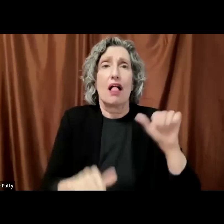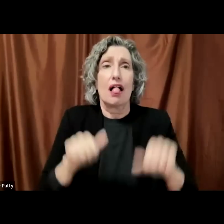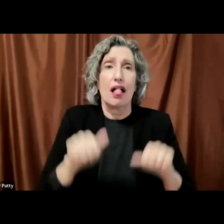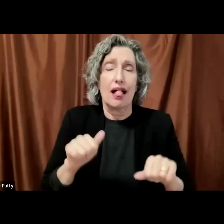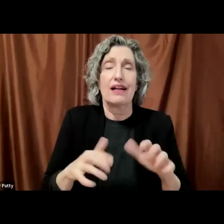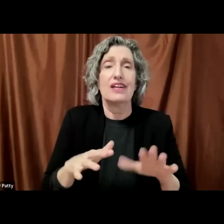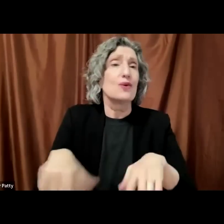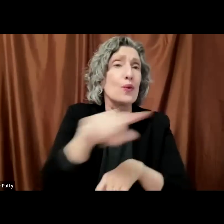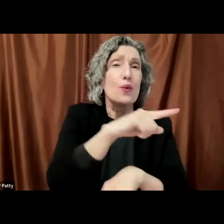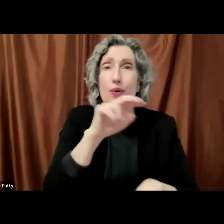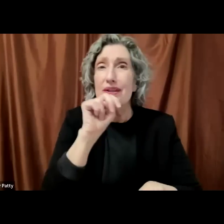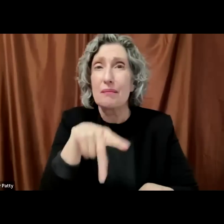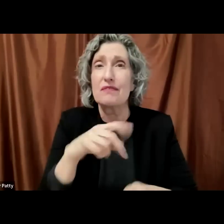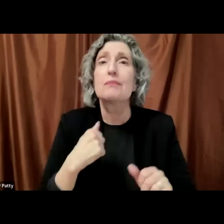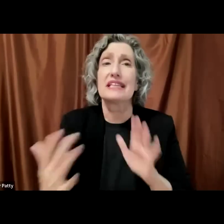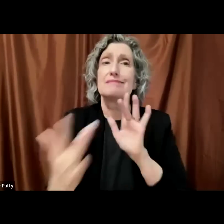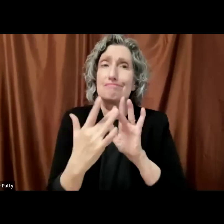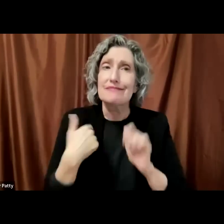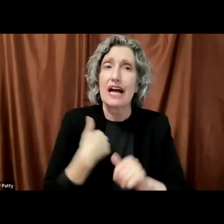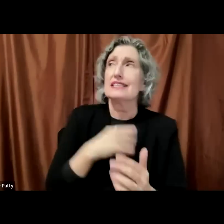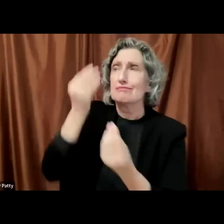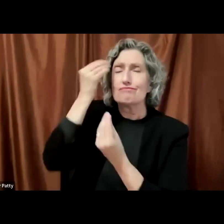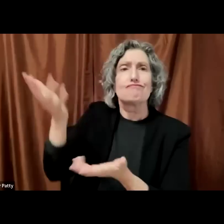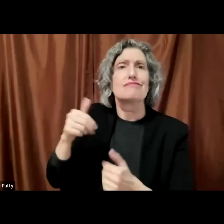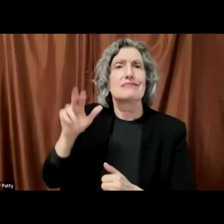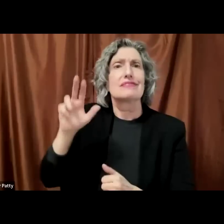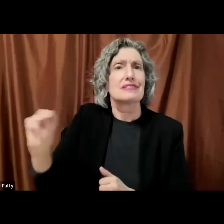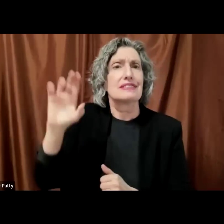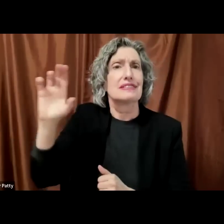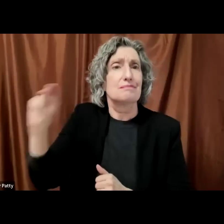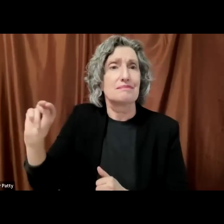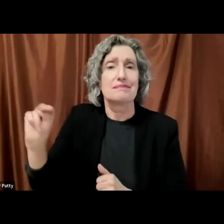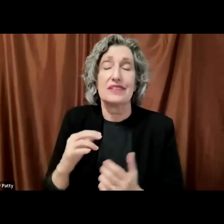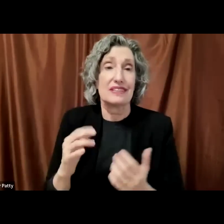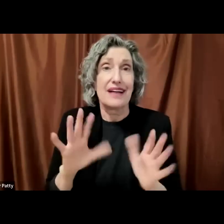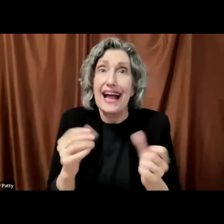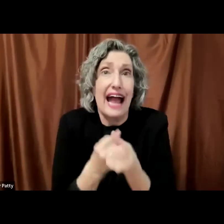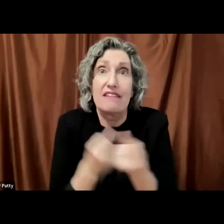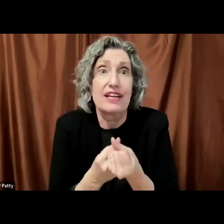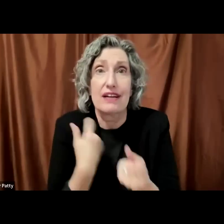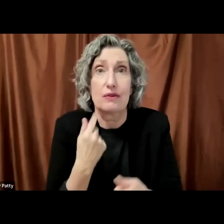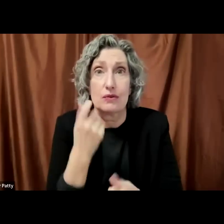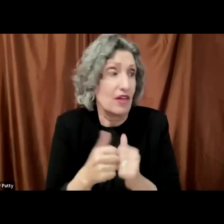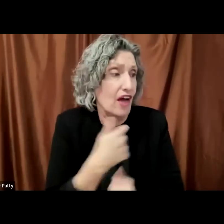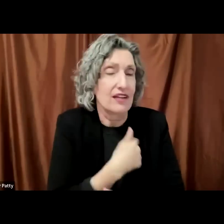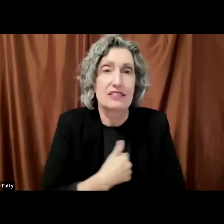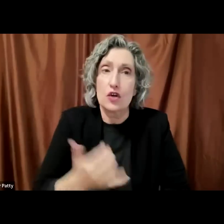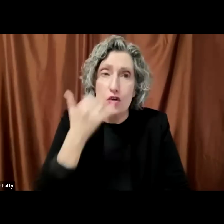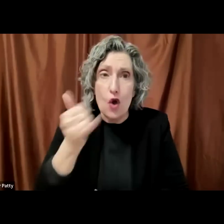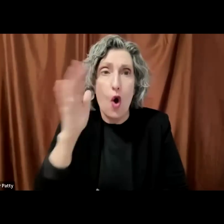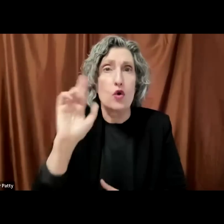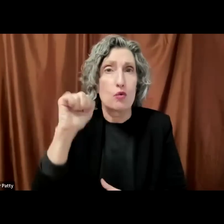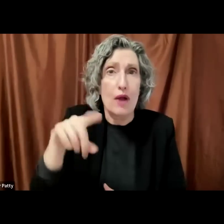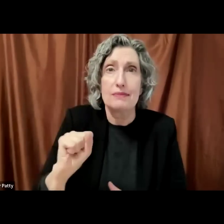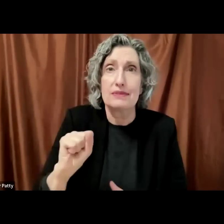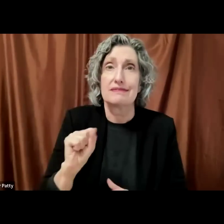supported. And last but not least, advocate with us. Call your representatives as your champions,